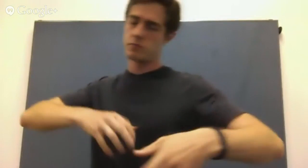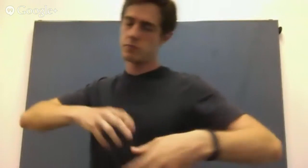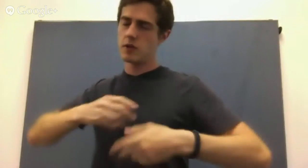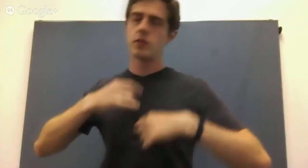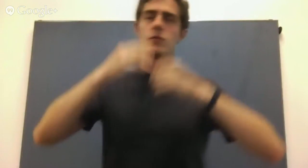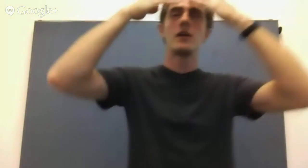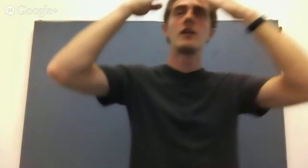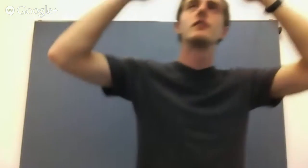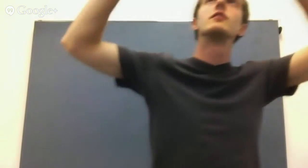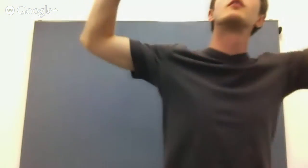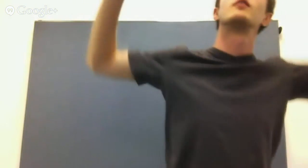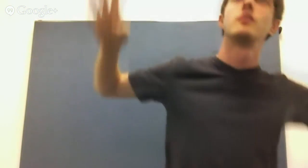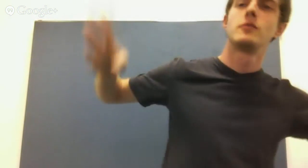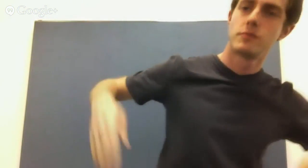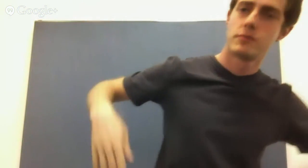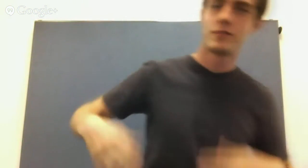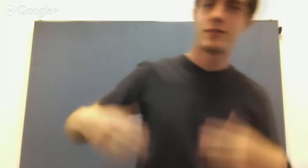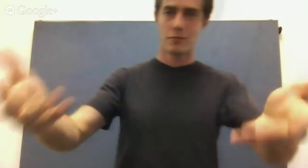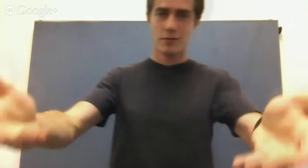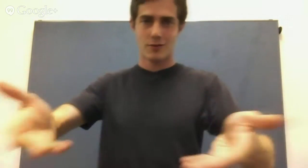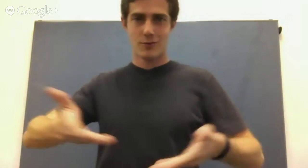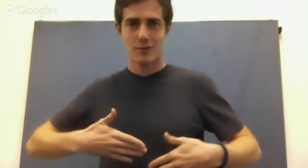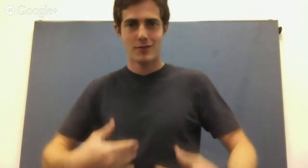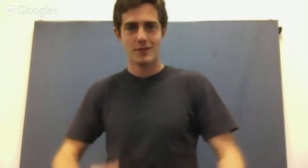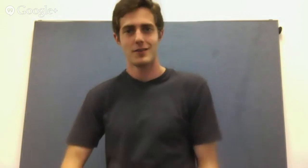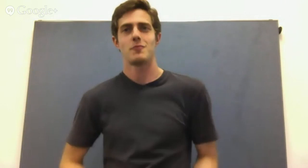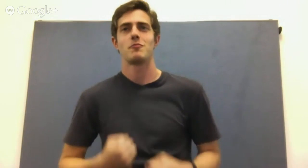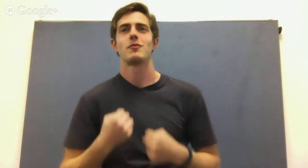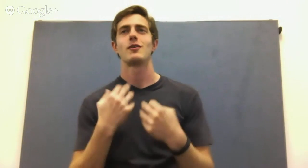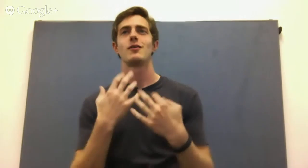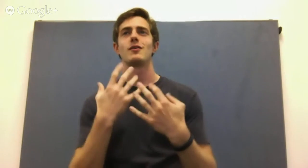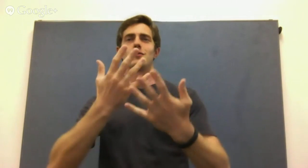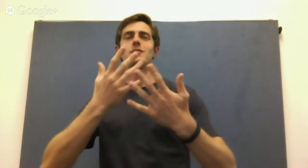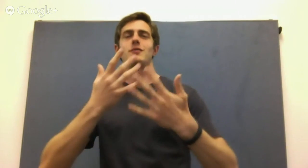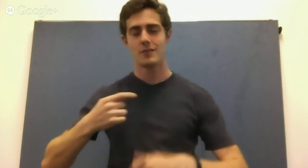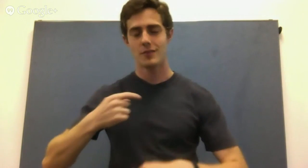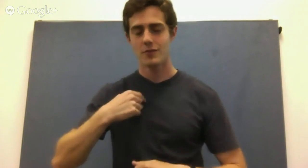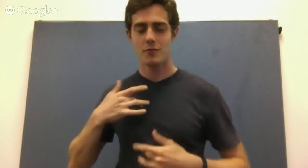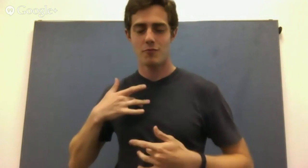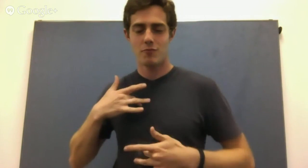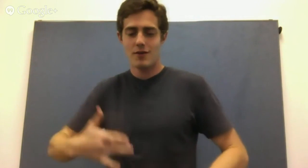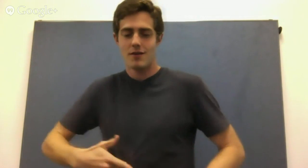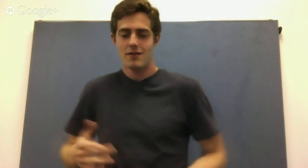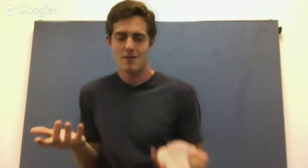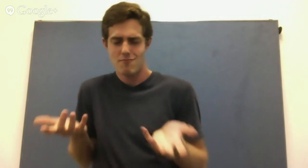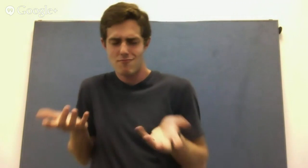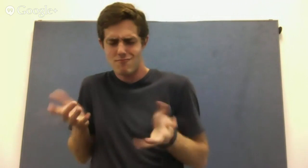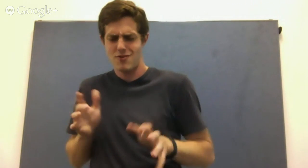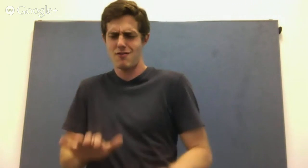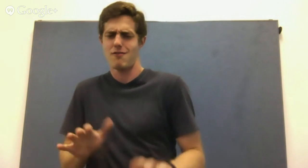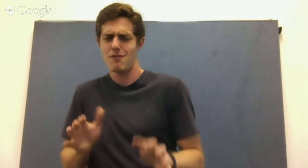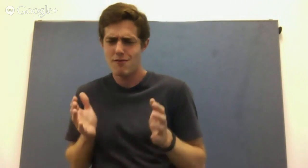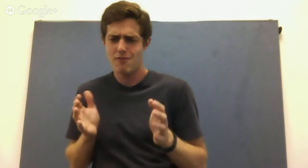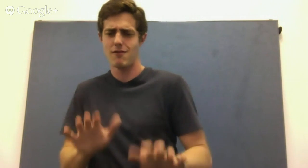Open the window, take me to the limbo. Don't give me your